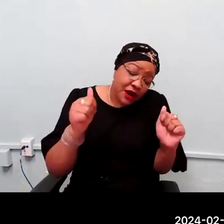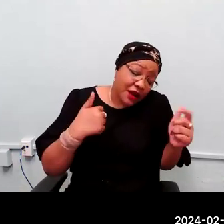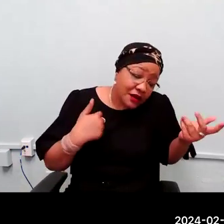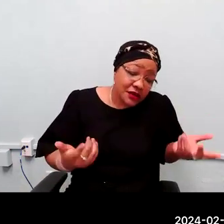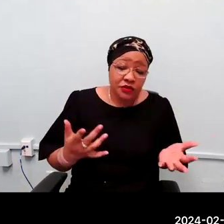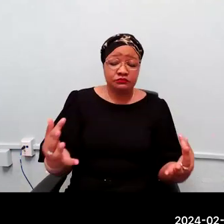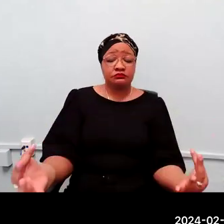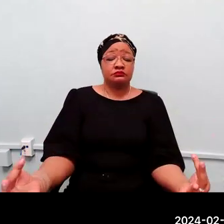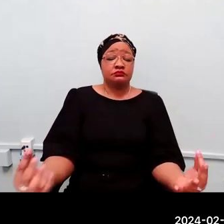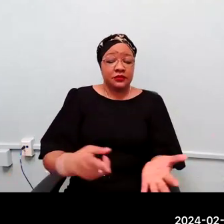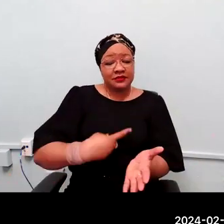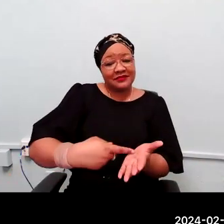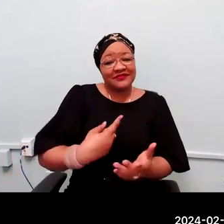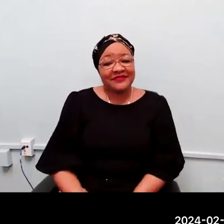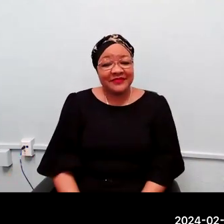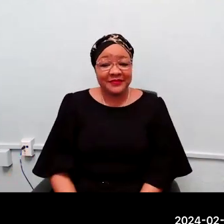yeah.